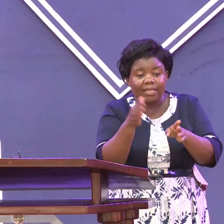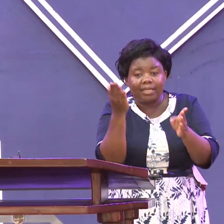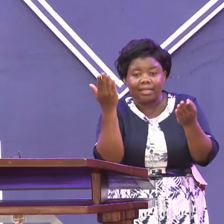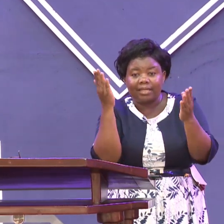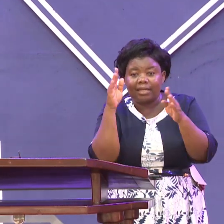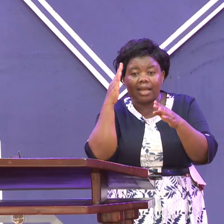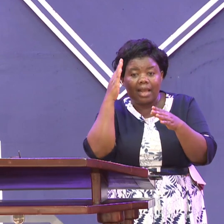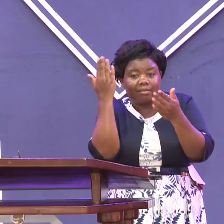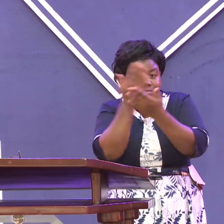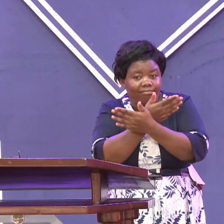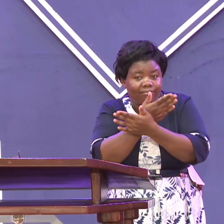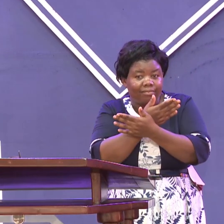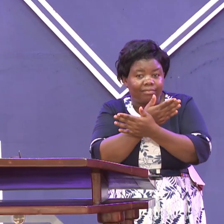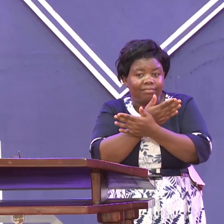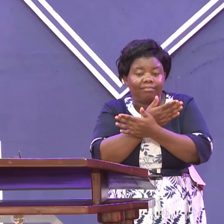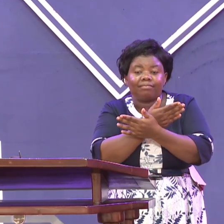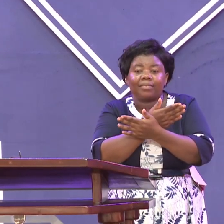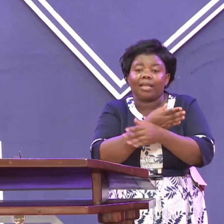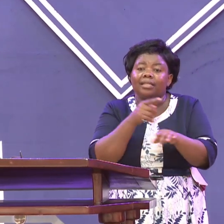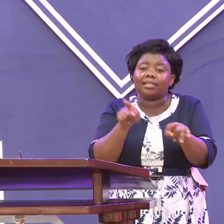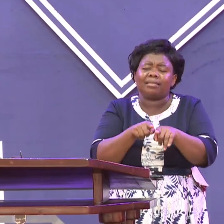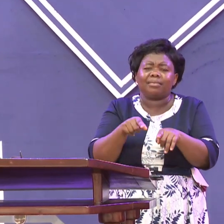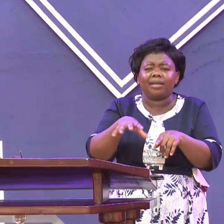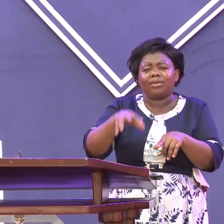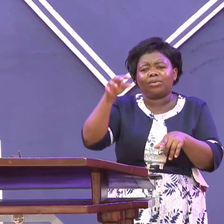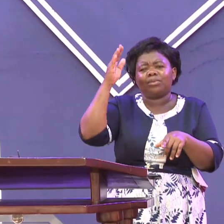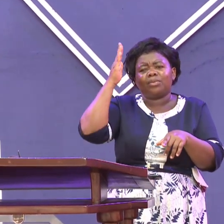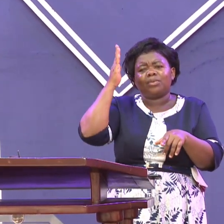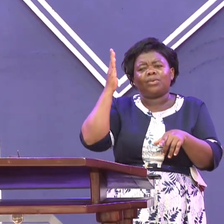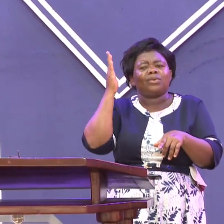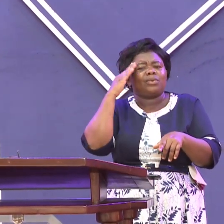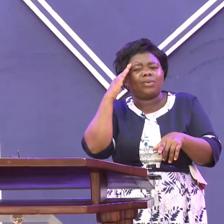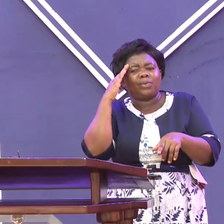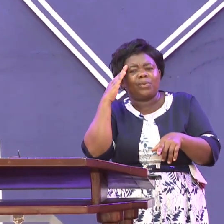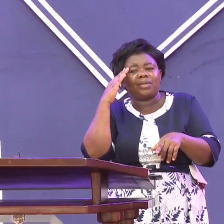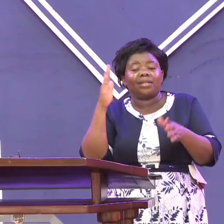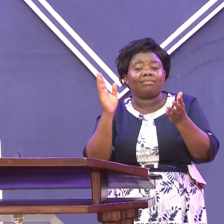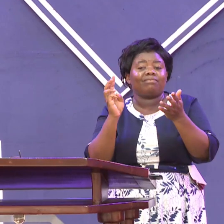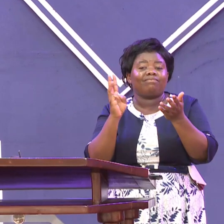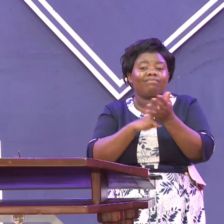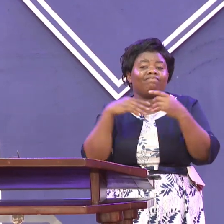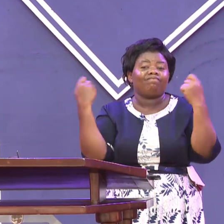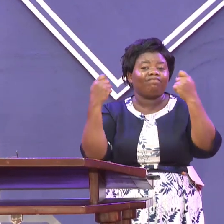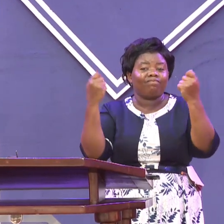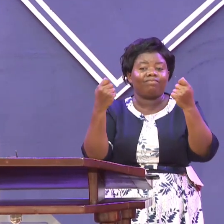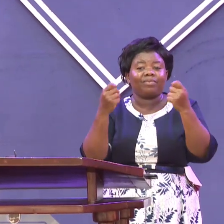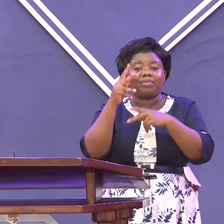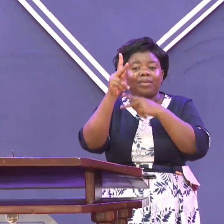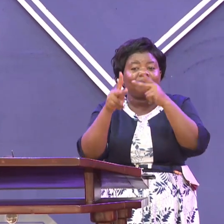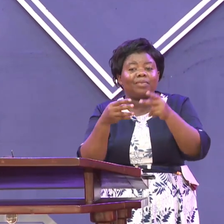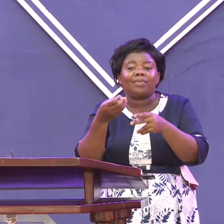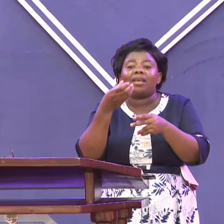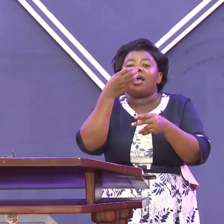Musezi. Atechira. Nakula nga mpulira nga bagamba nti abagisi bali abantu simanje ekyavu eyenjogera waliwo